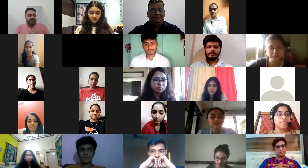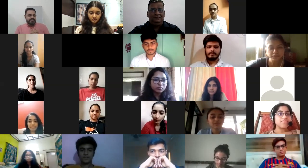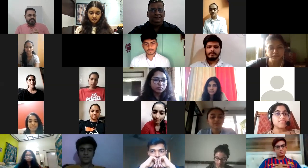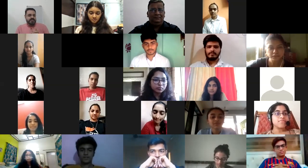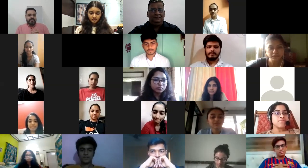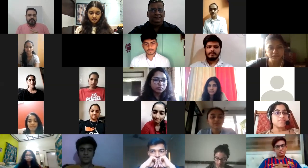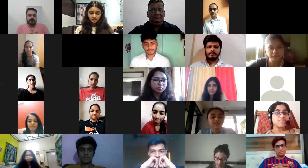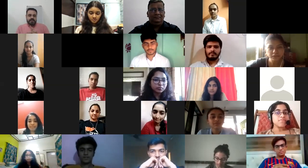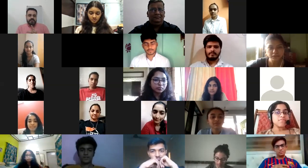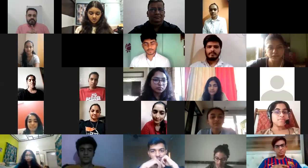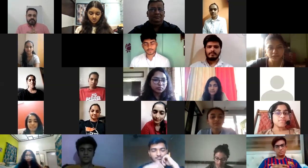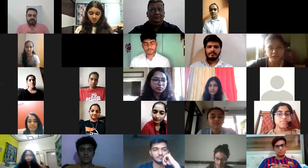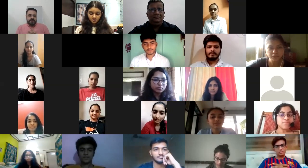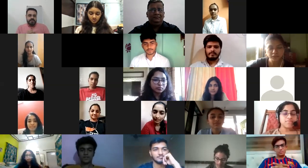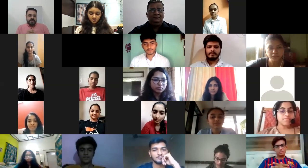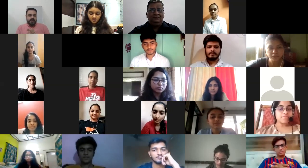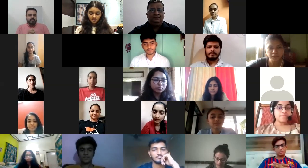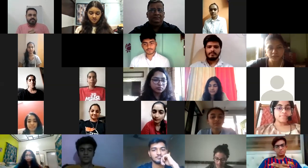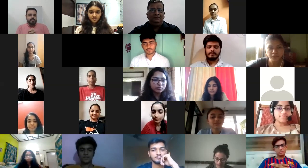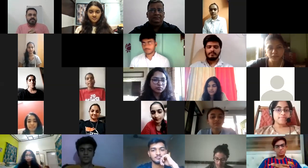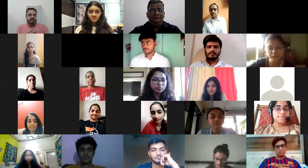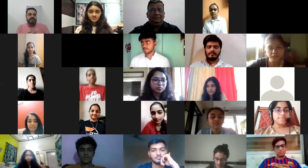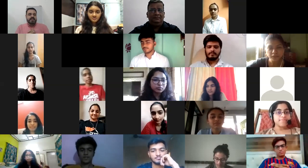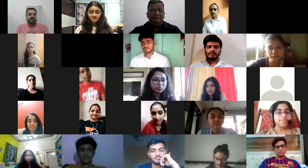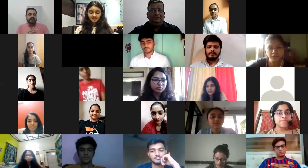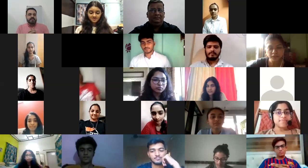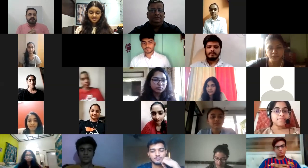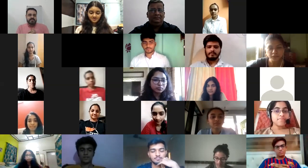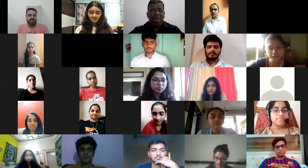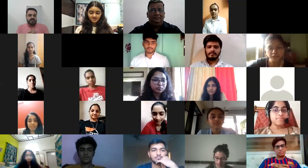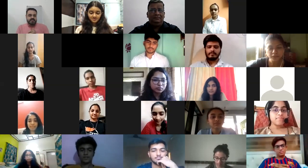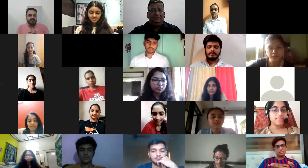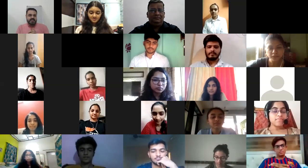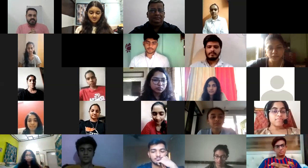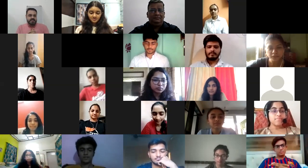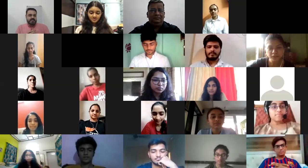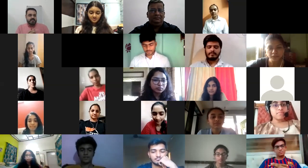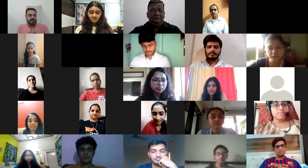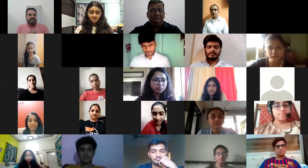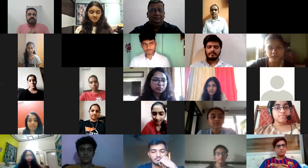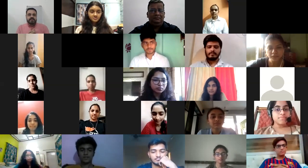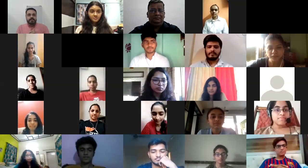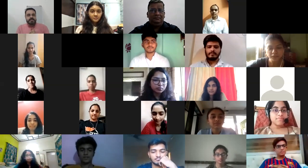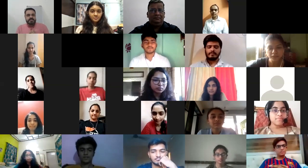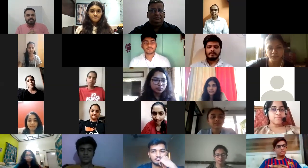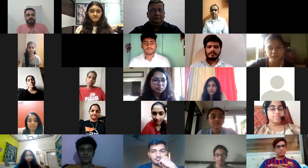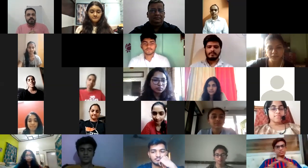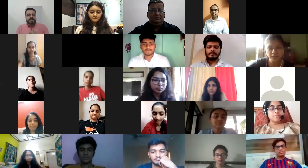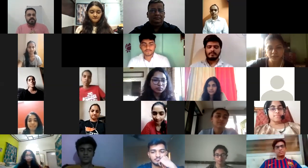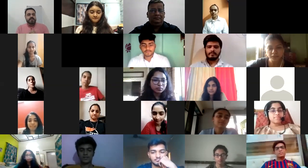session, I always put this 35 minutes challenge. Why 35 minutes challenge? Because to